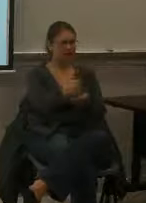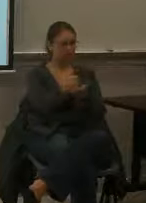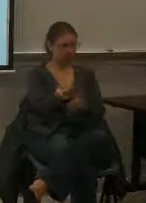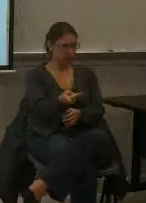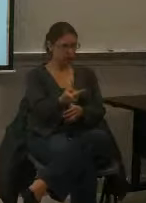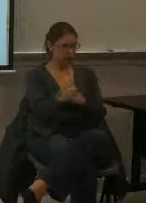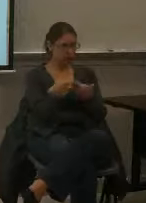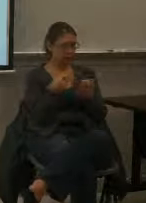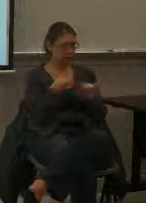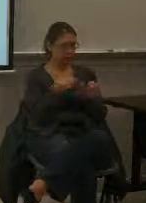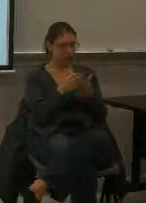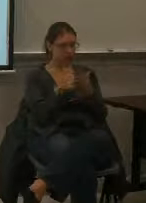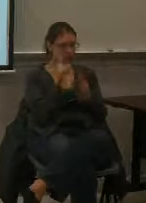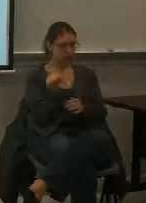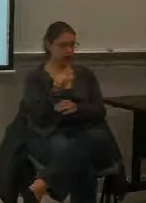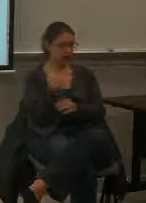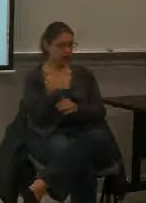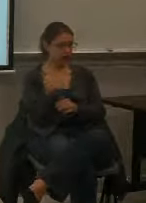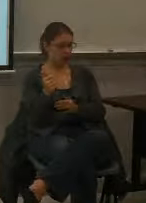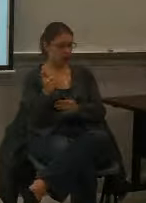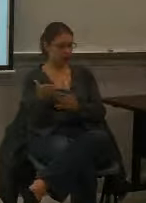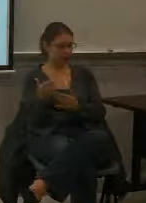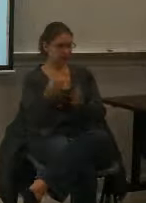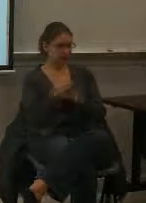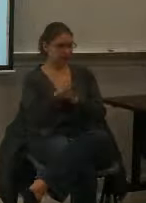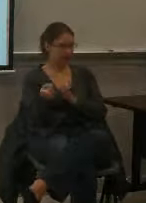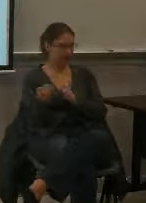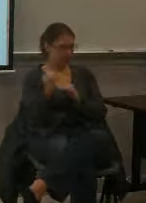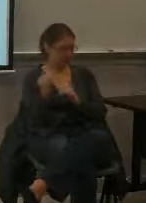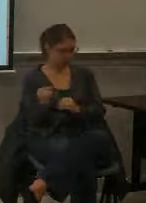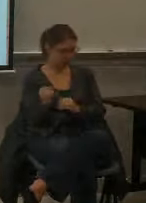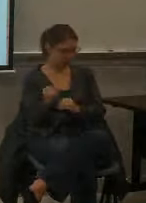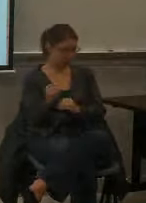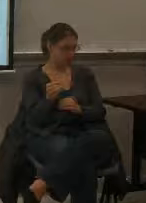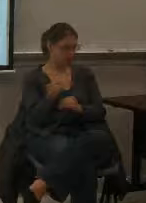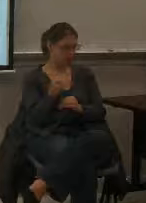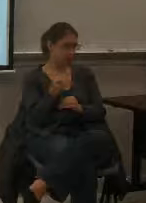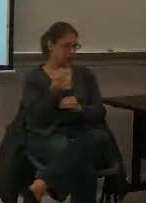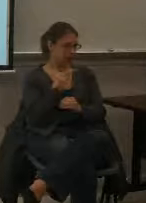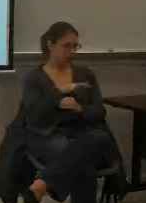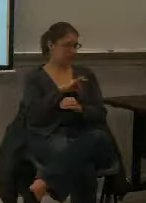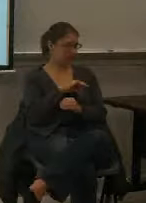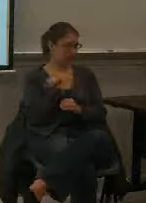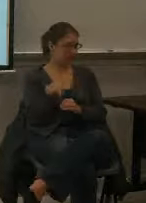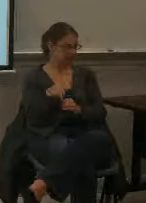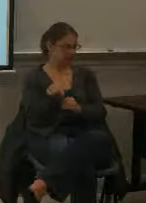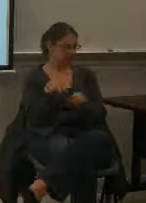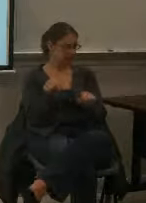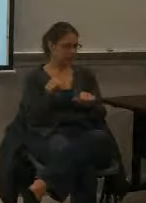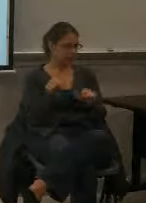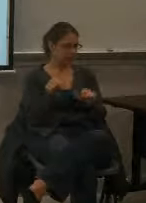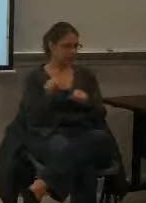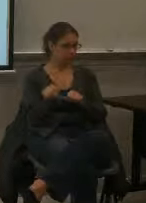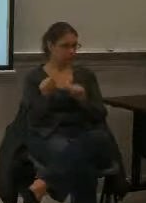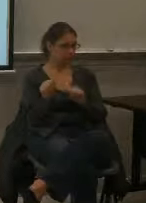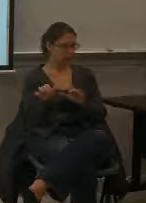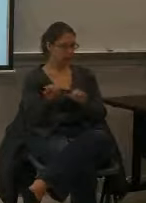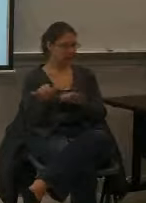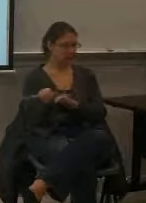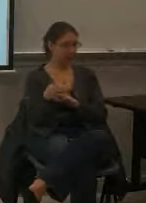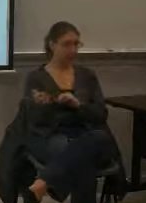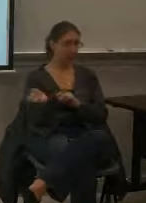something for another organism that costs them almost nothing, that benefits the other organism, and the other organism can do the